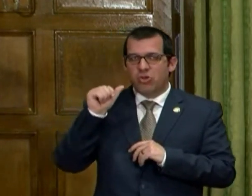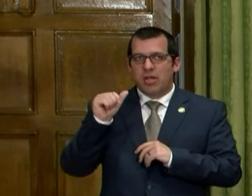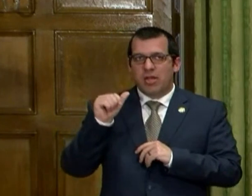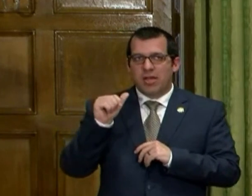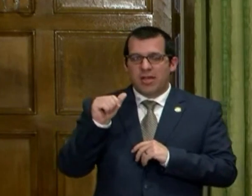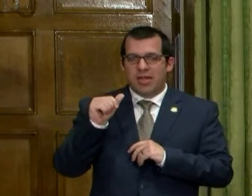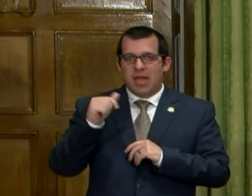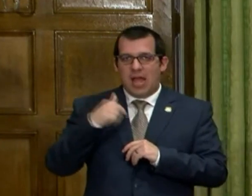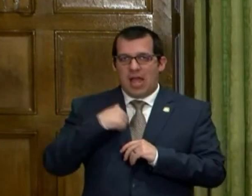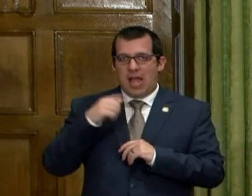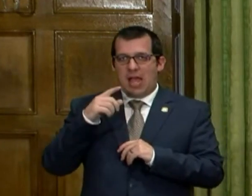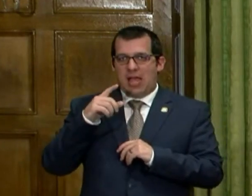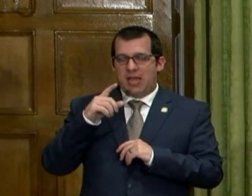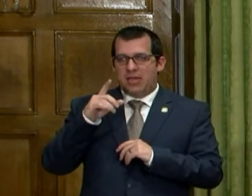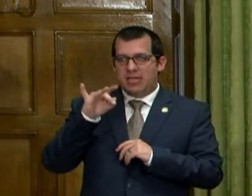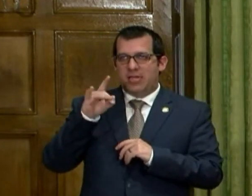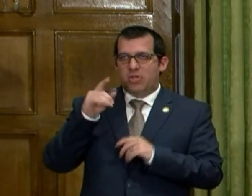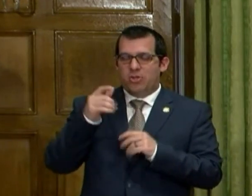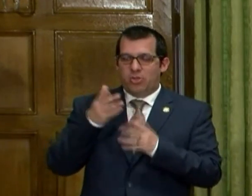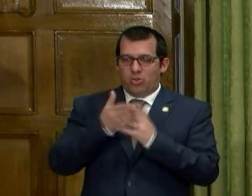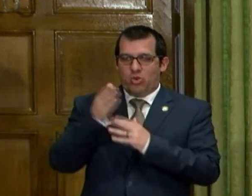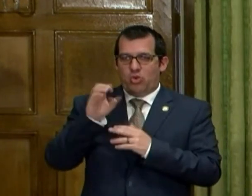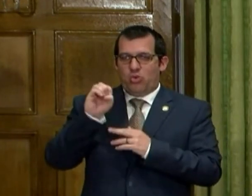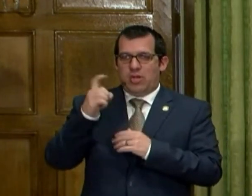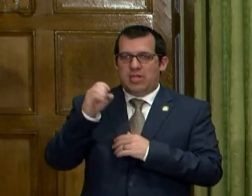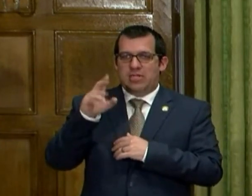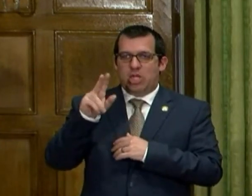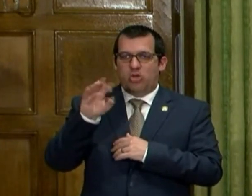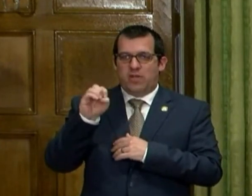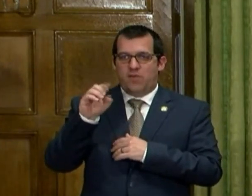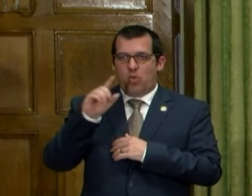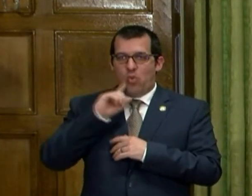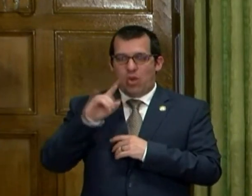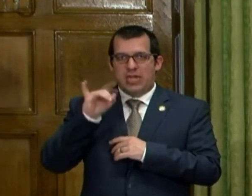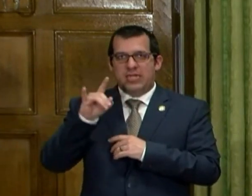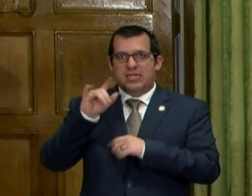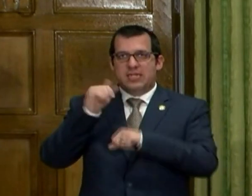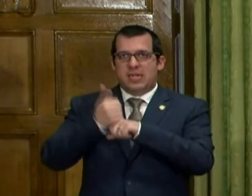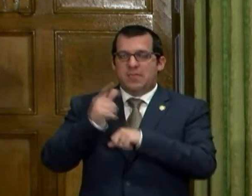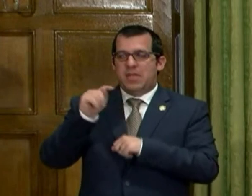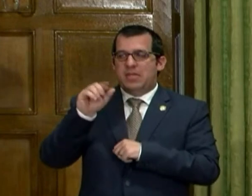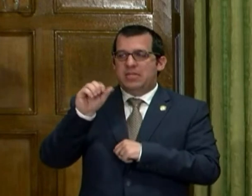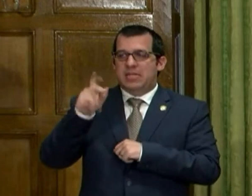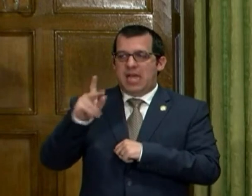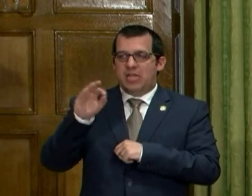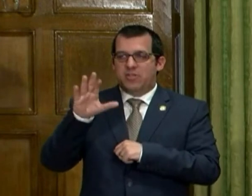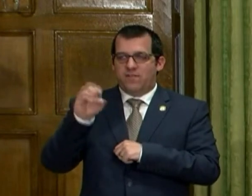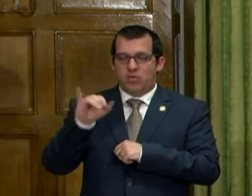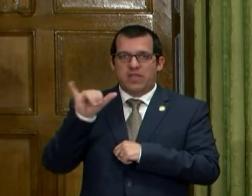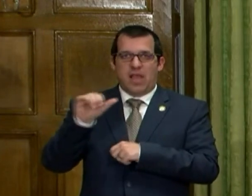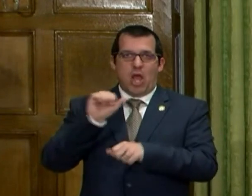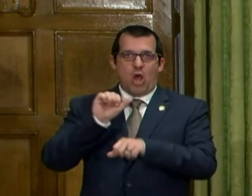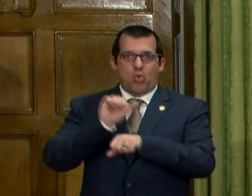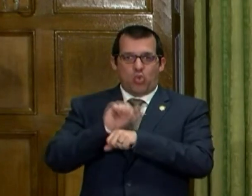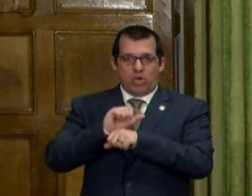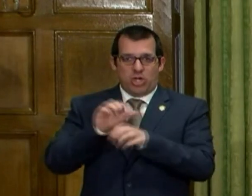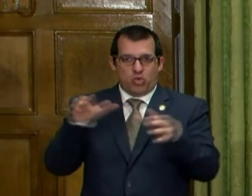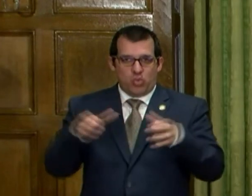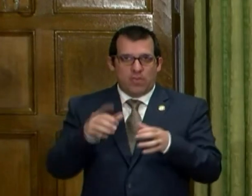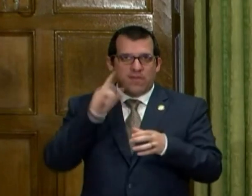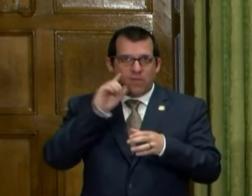I created through executive order a task force. It was a working group for the CARES